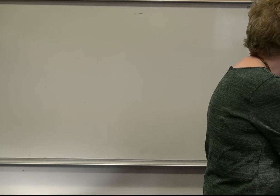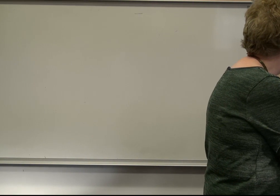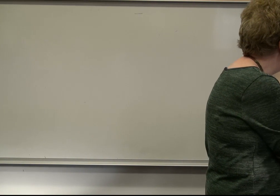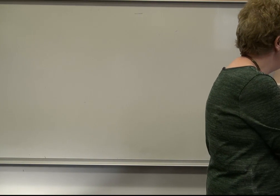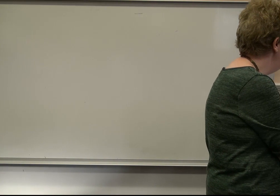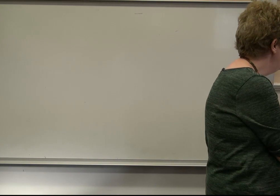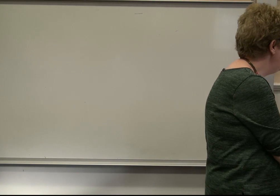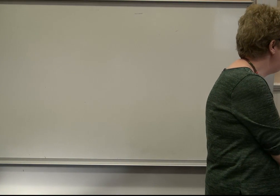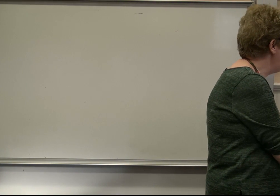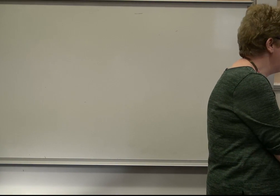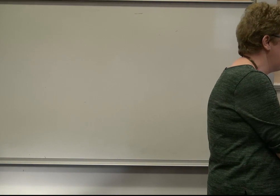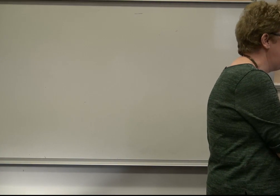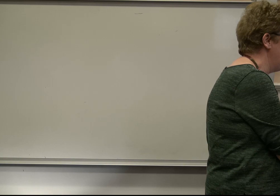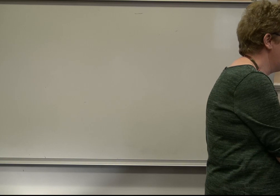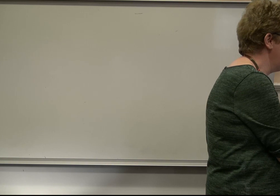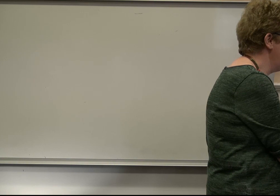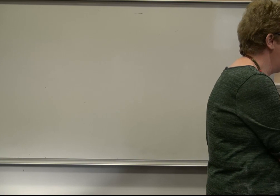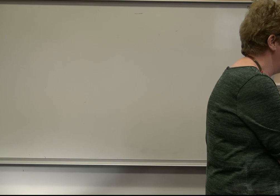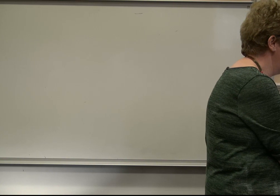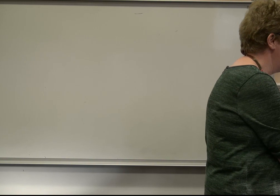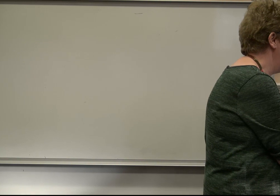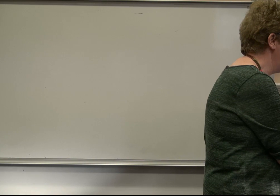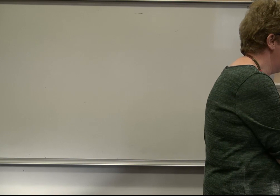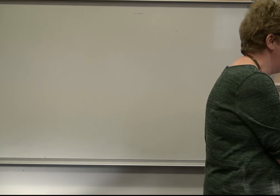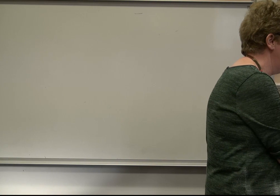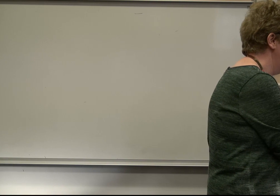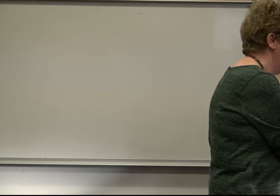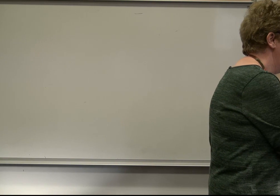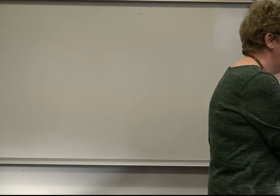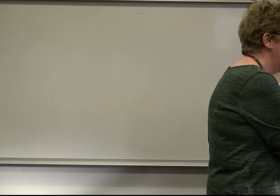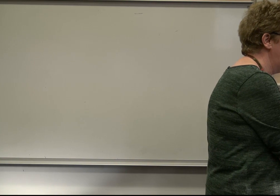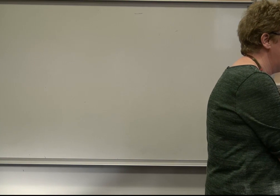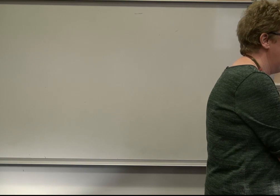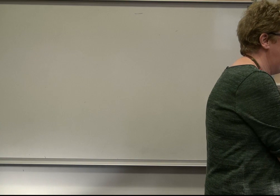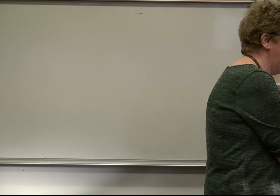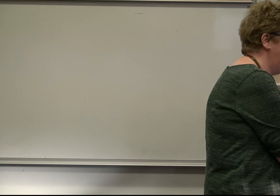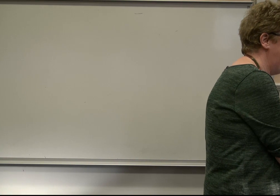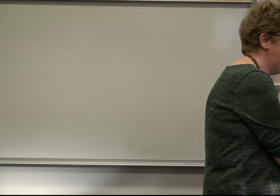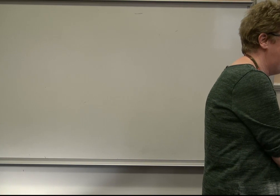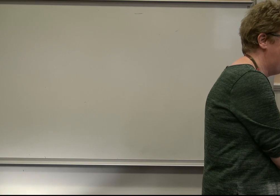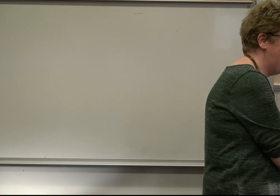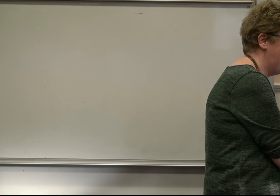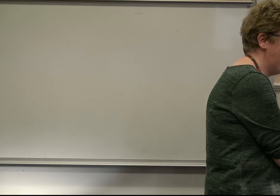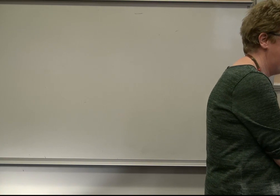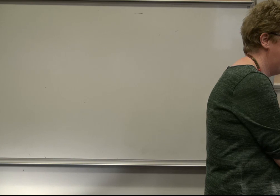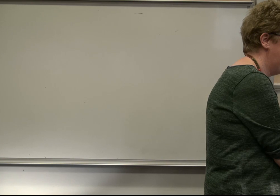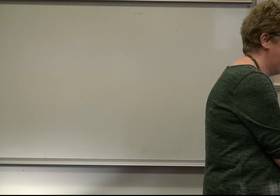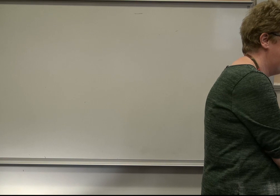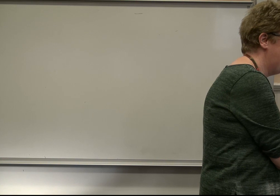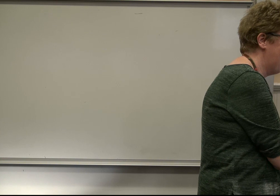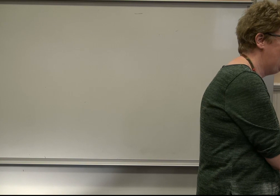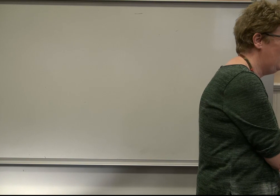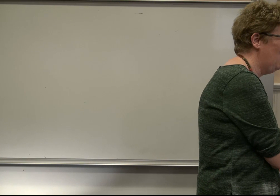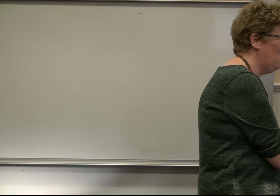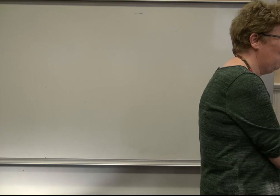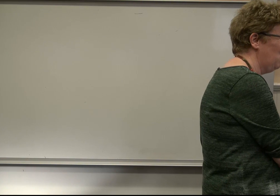professor at Heriot Watt Okay. in interpreting translation. She's got two hats, like these two. At least two. I think it was because the first time we met,